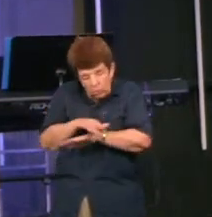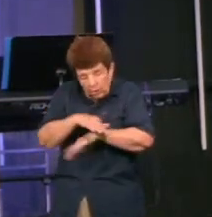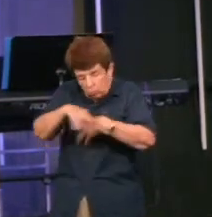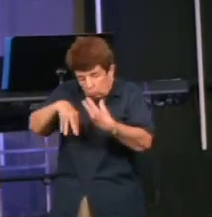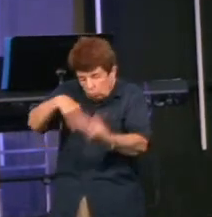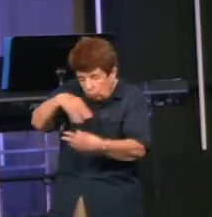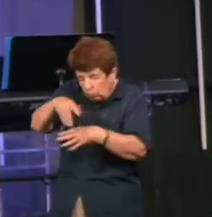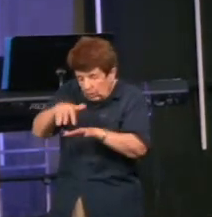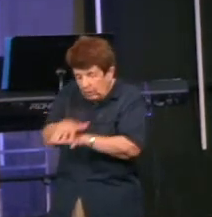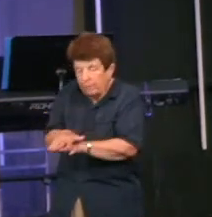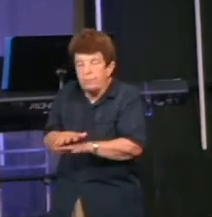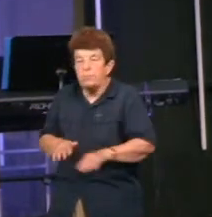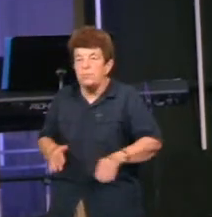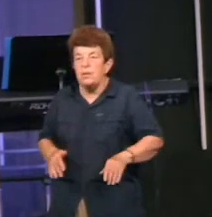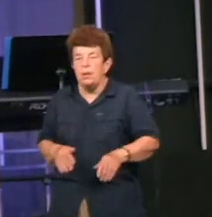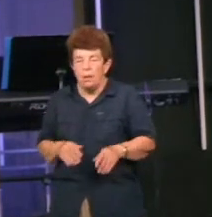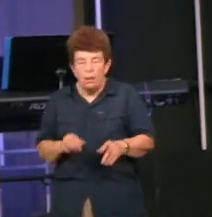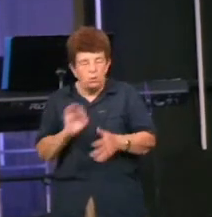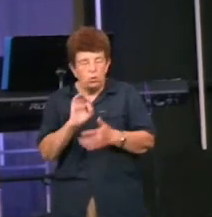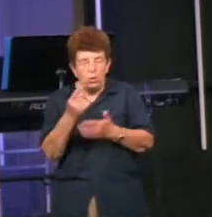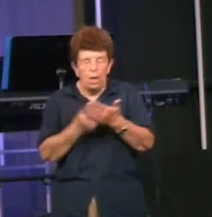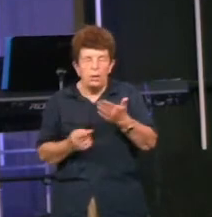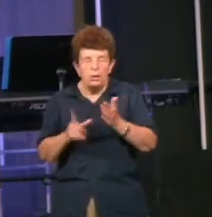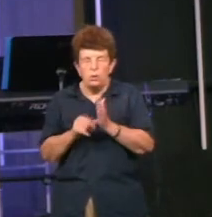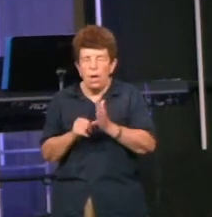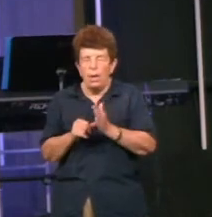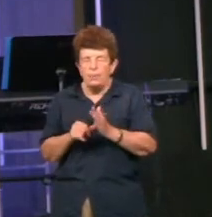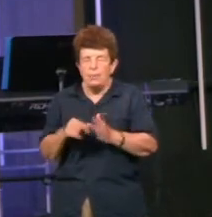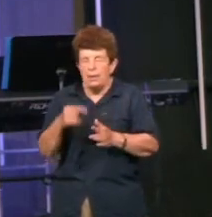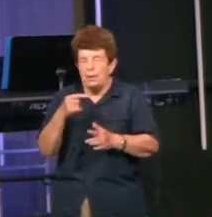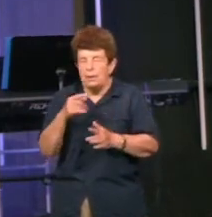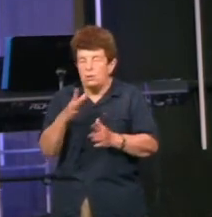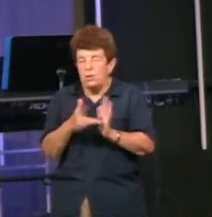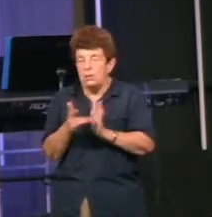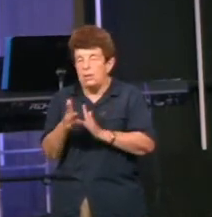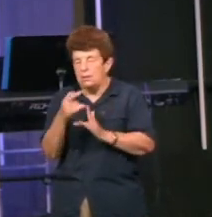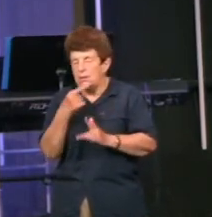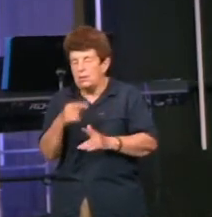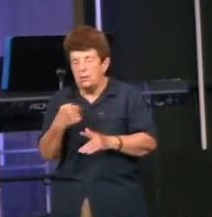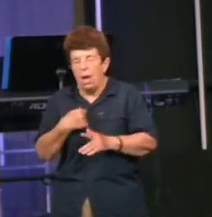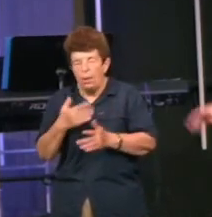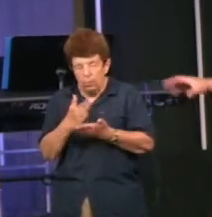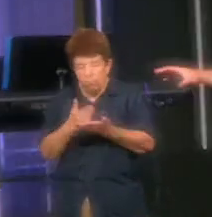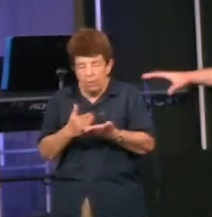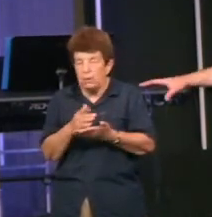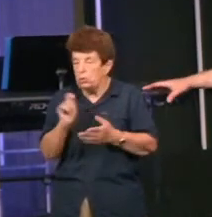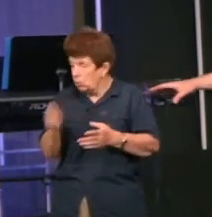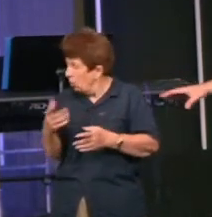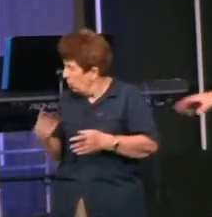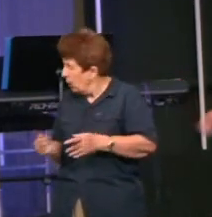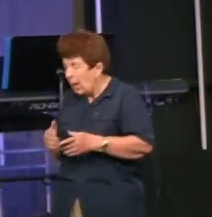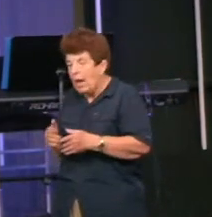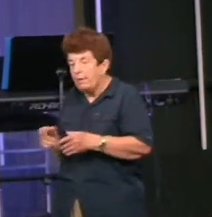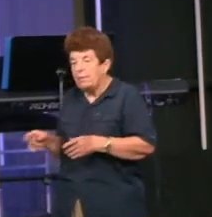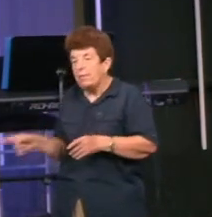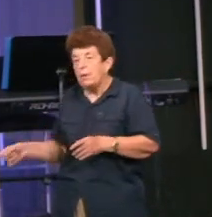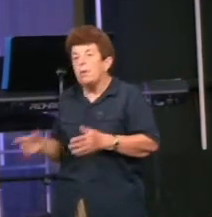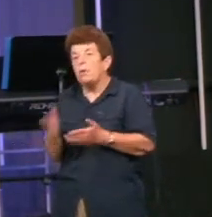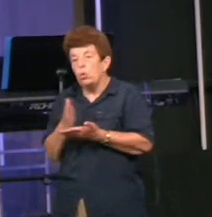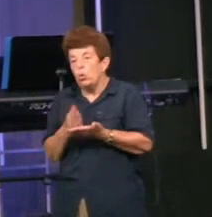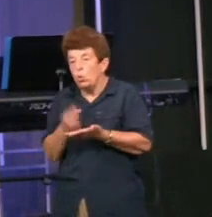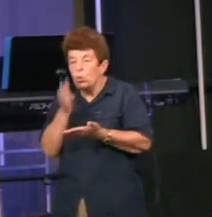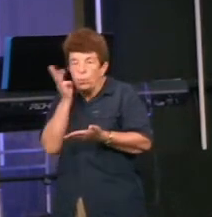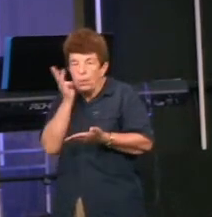only time that Jesus refers to himself as bread. In a moment, we're going to partake in